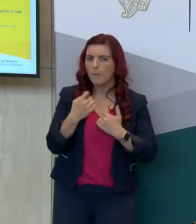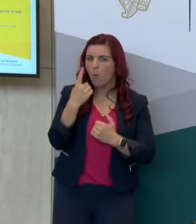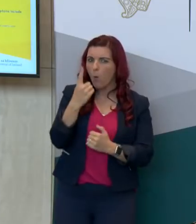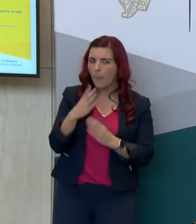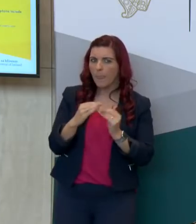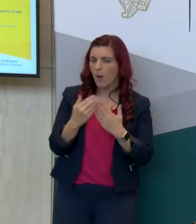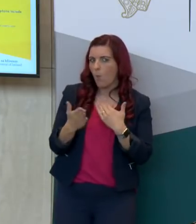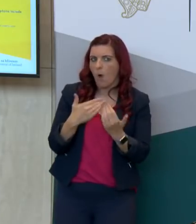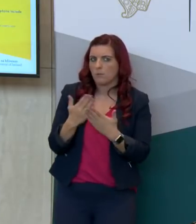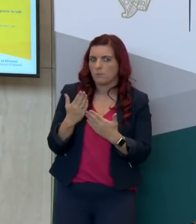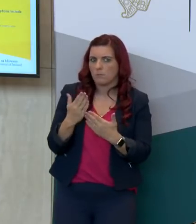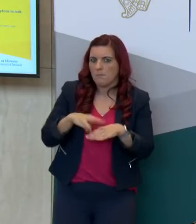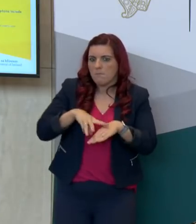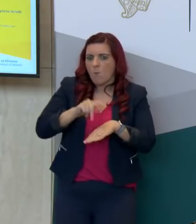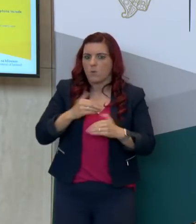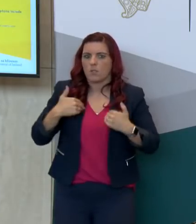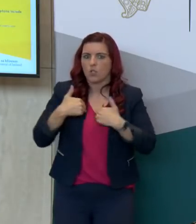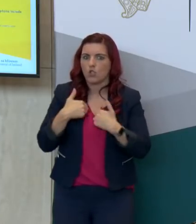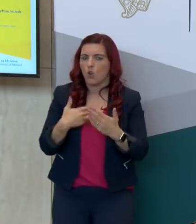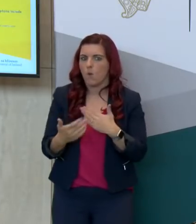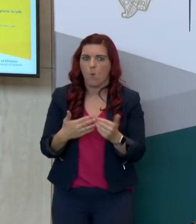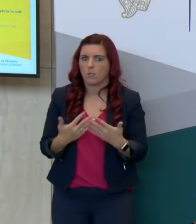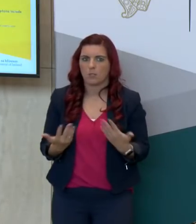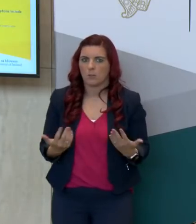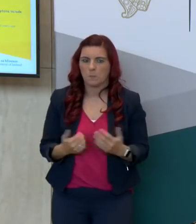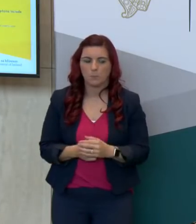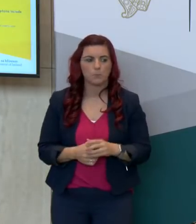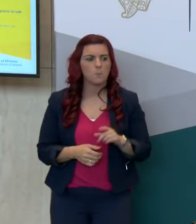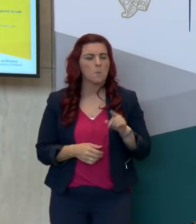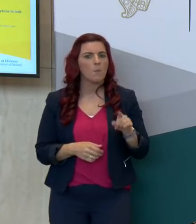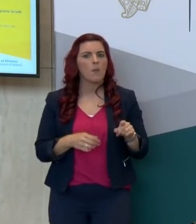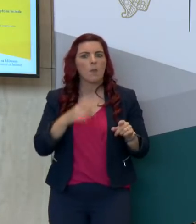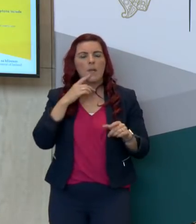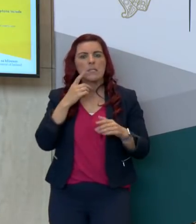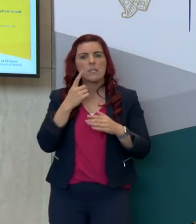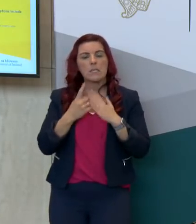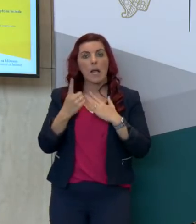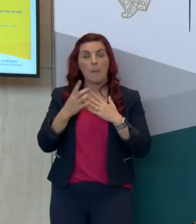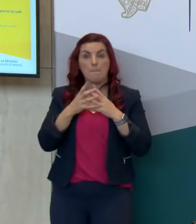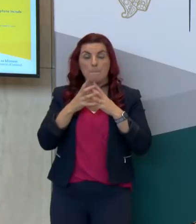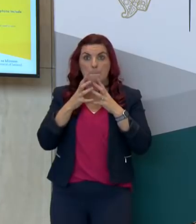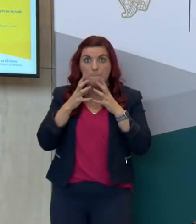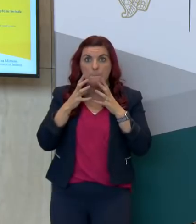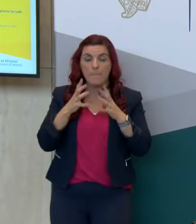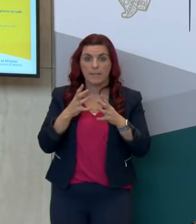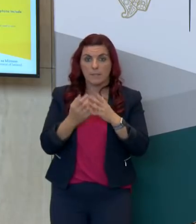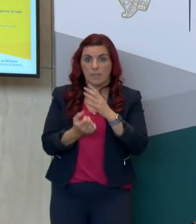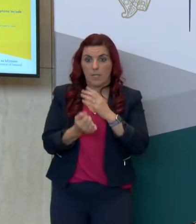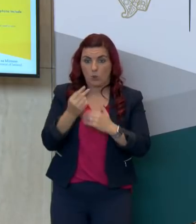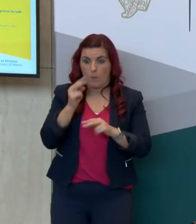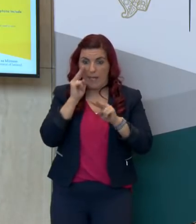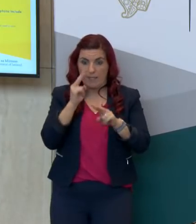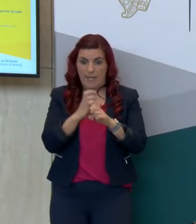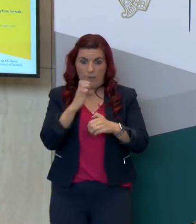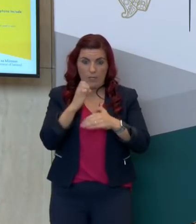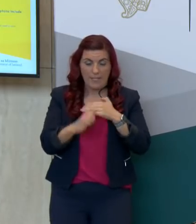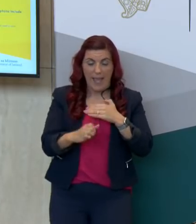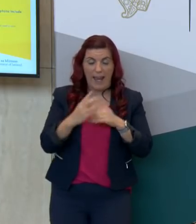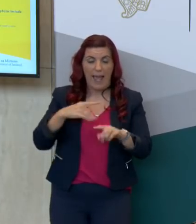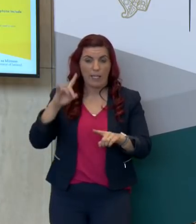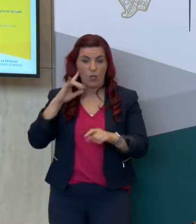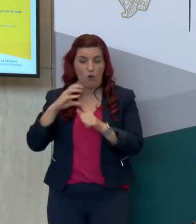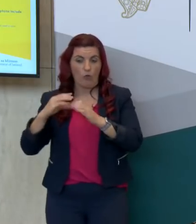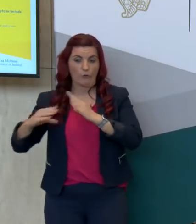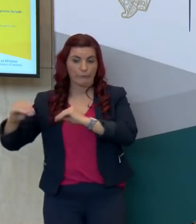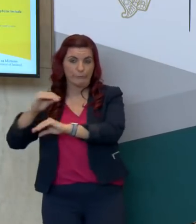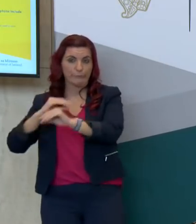the single biggest thing that I see day to day, and that others report and we see when we look